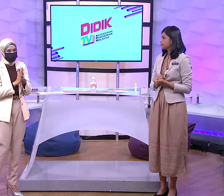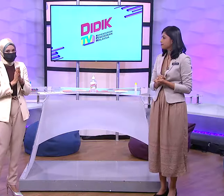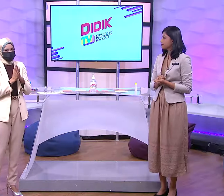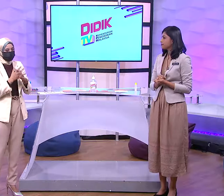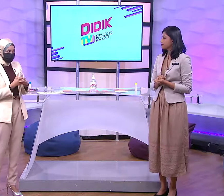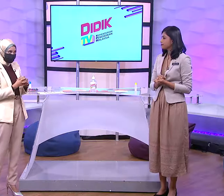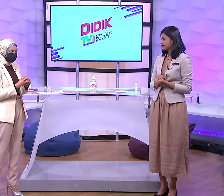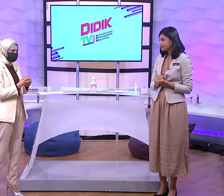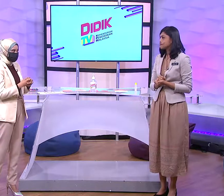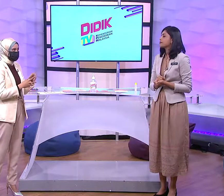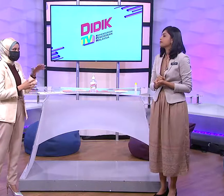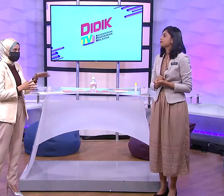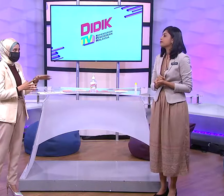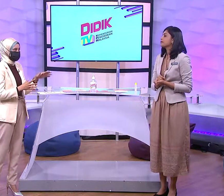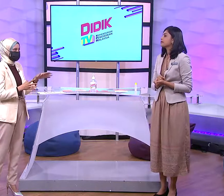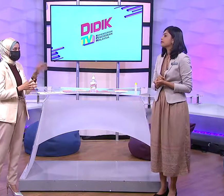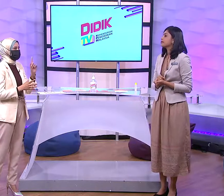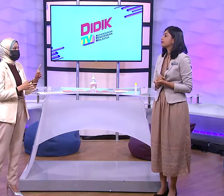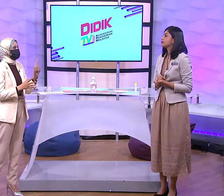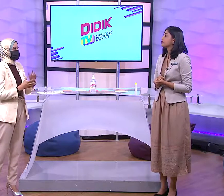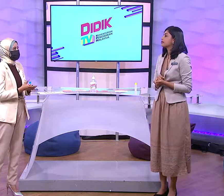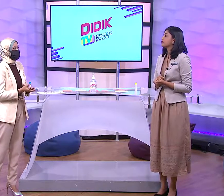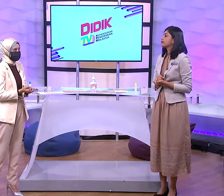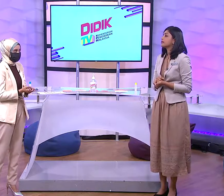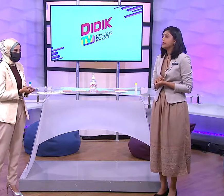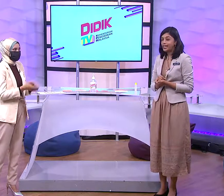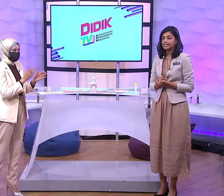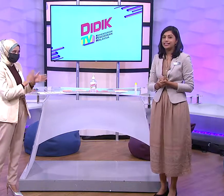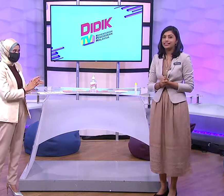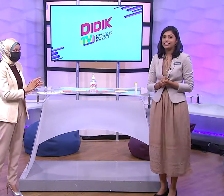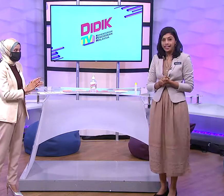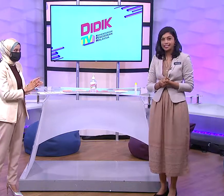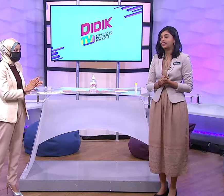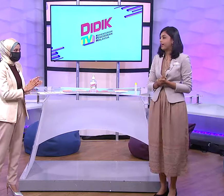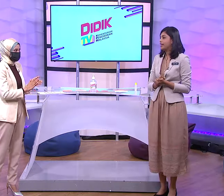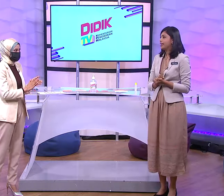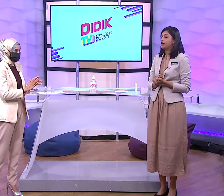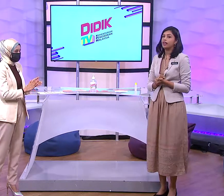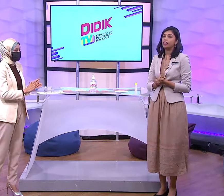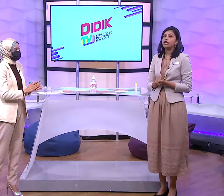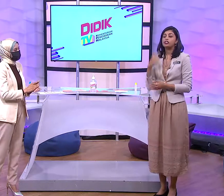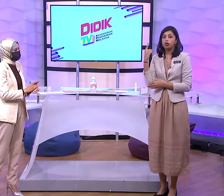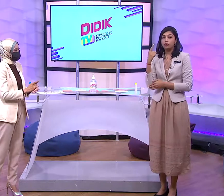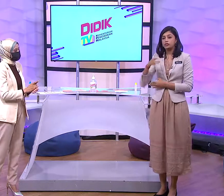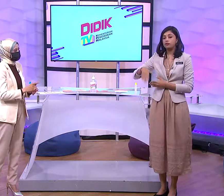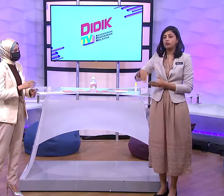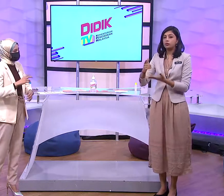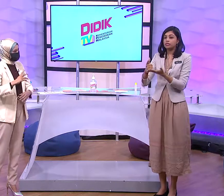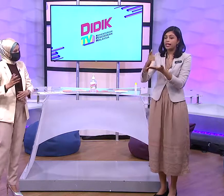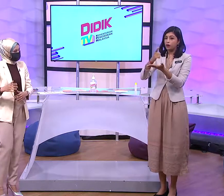we start, we also have to do one finger exercise. Yes. Is it correct, teacher? Yes, correct. Okay. It's always before we start our